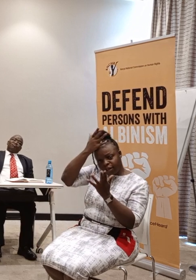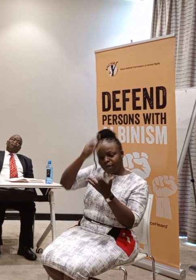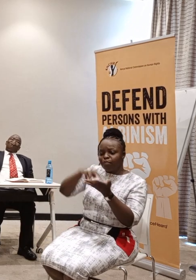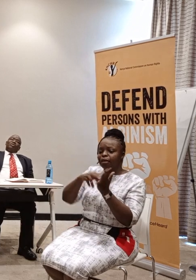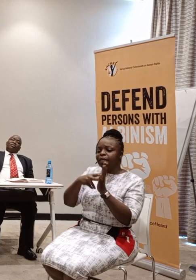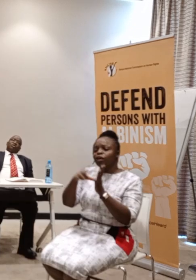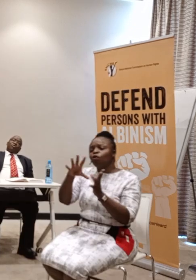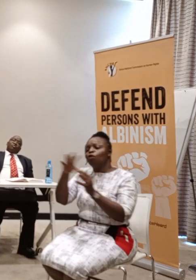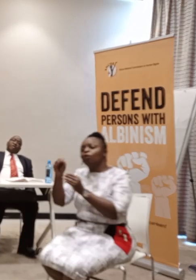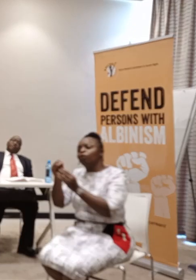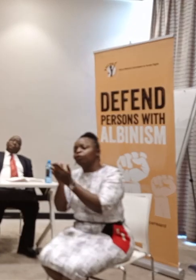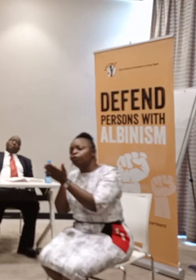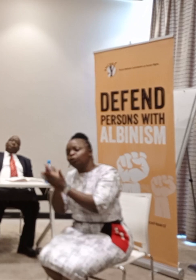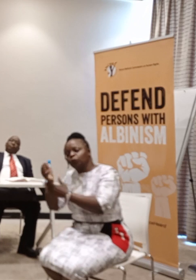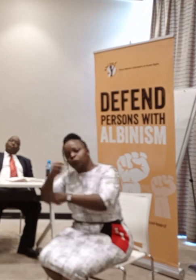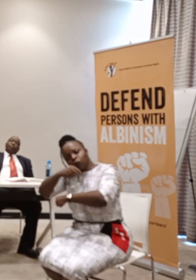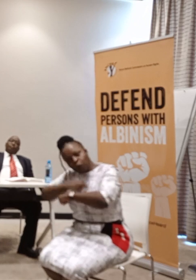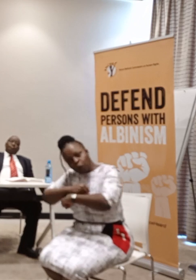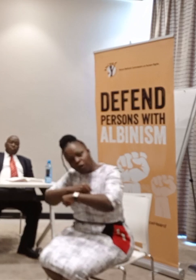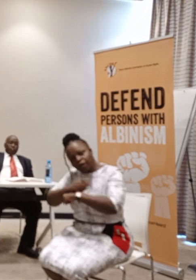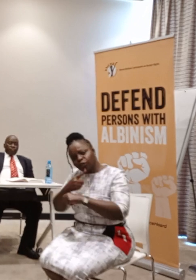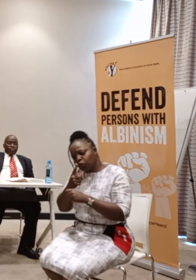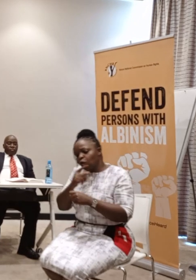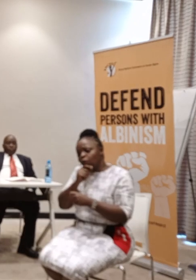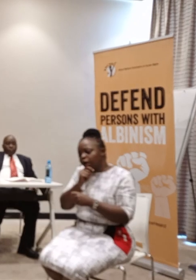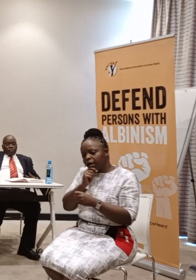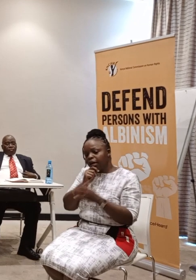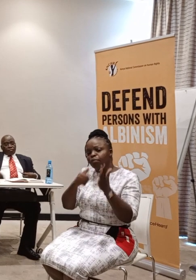some training. So where is the problem?